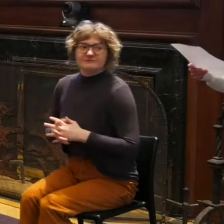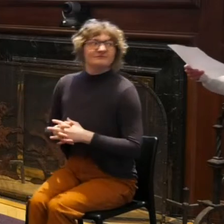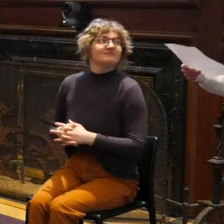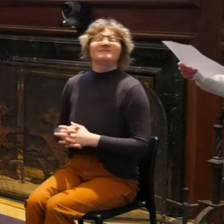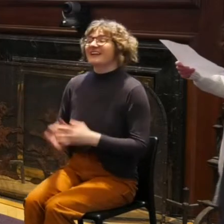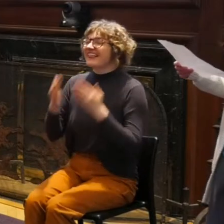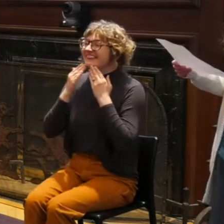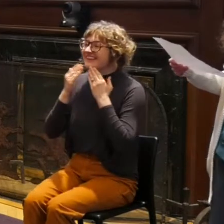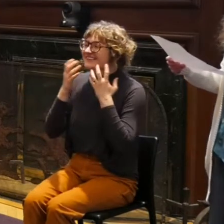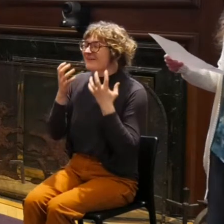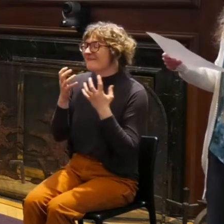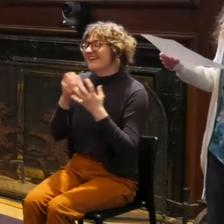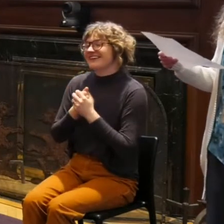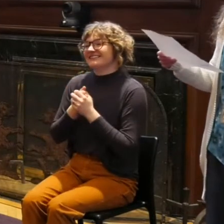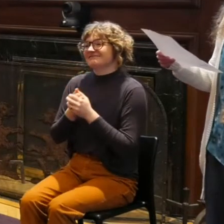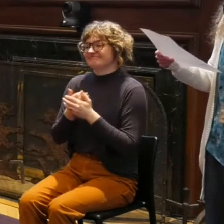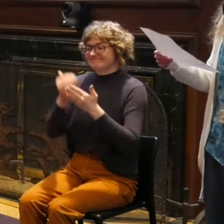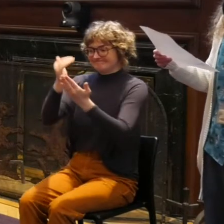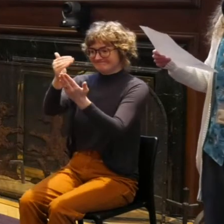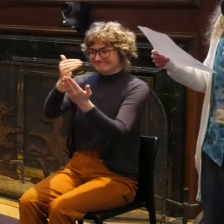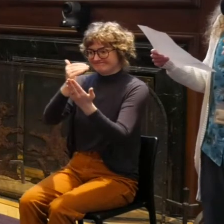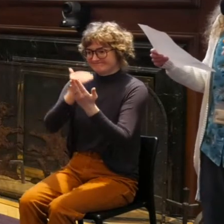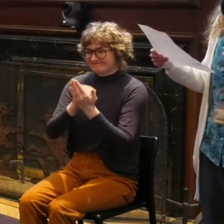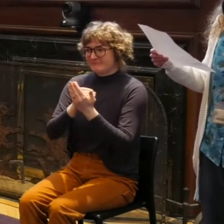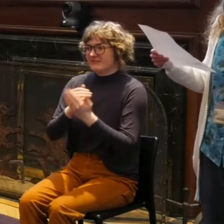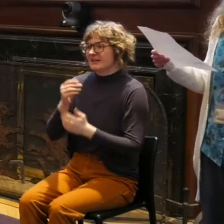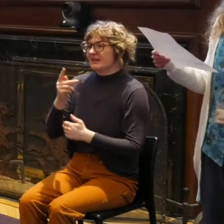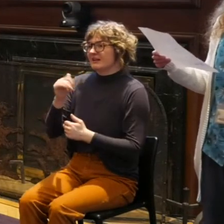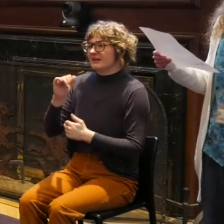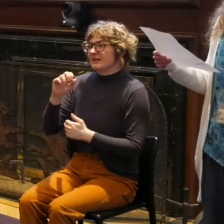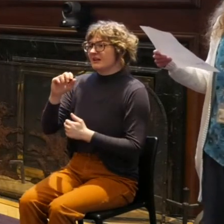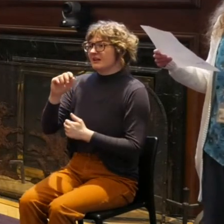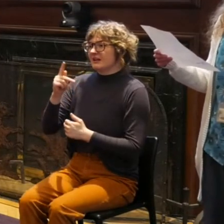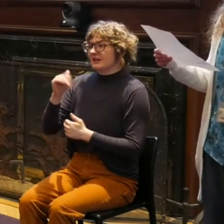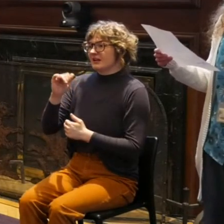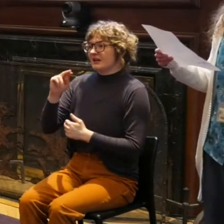Thank you, Charity. Next up, King Fies.